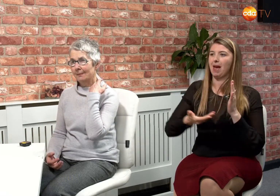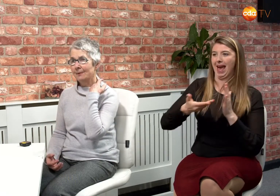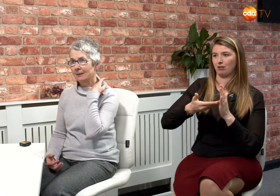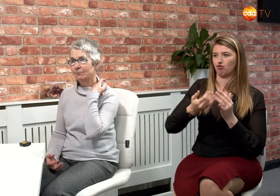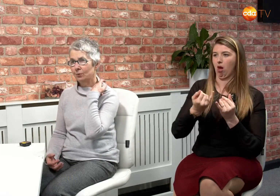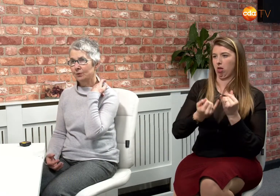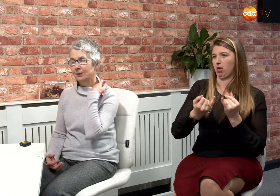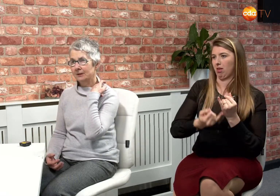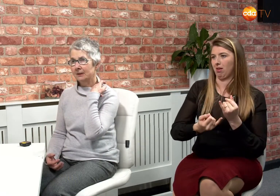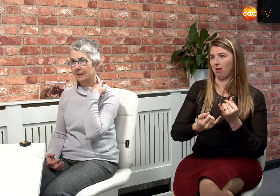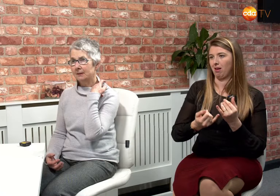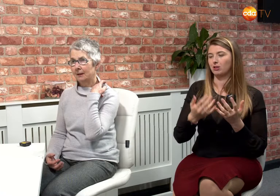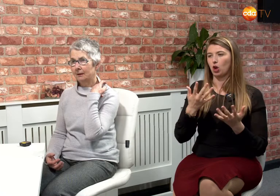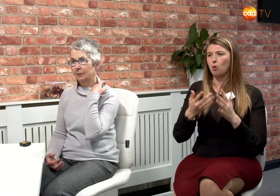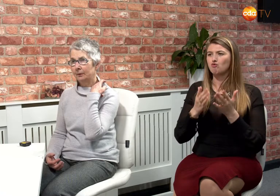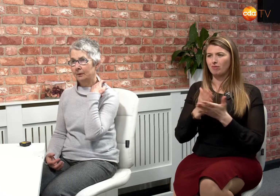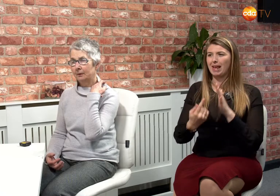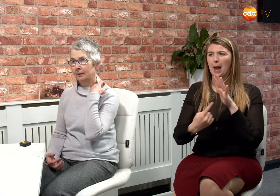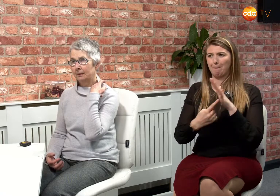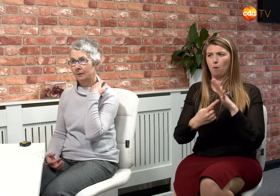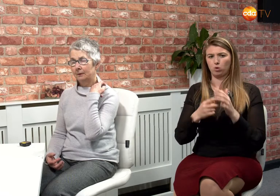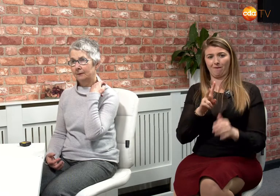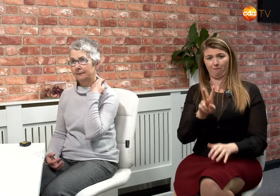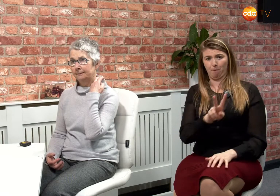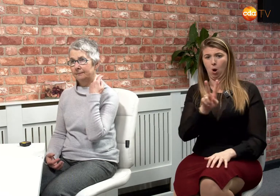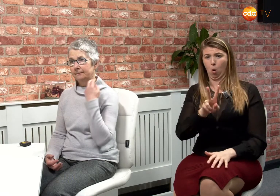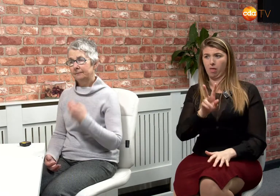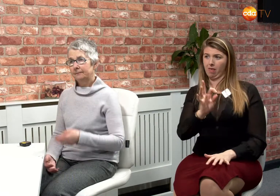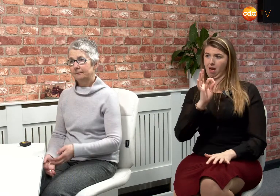So it can be important to get help.